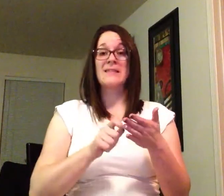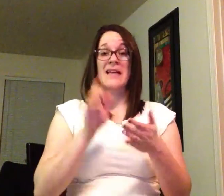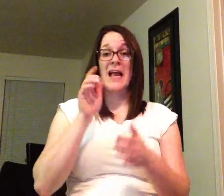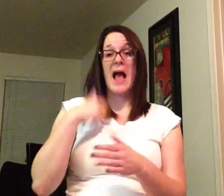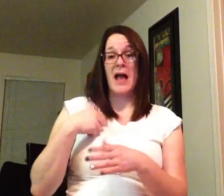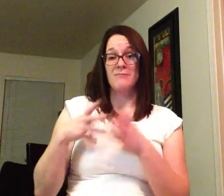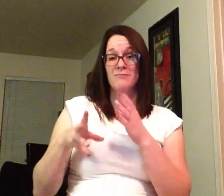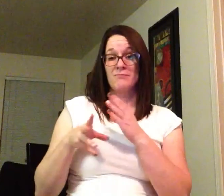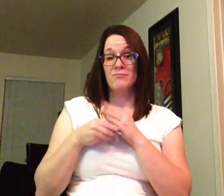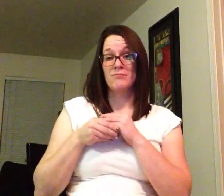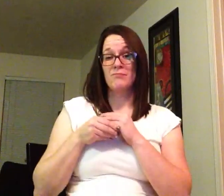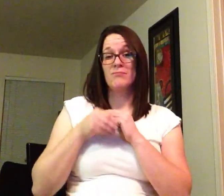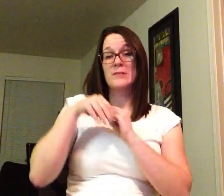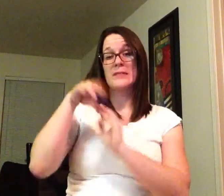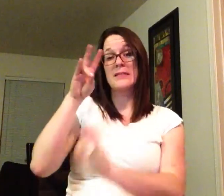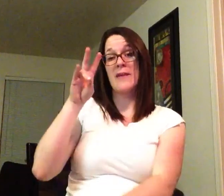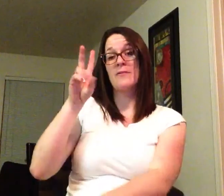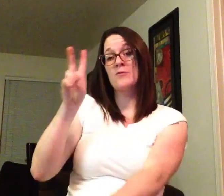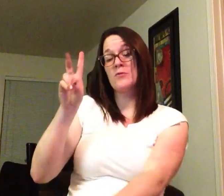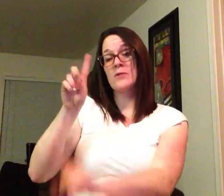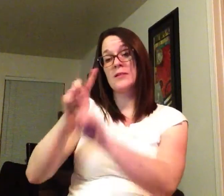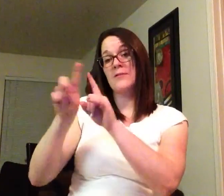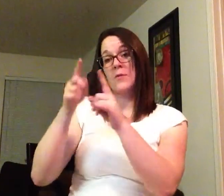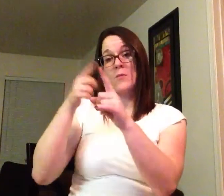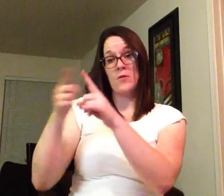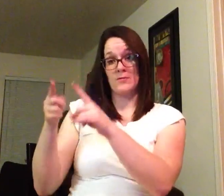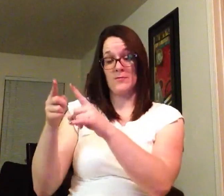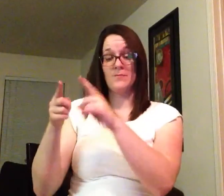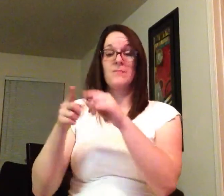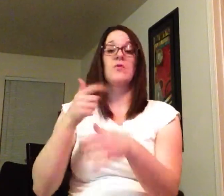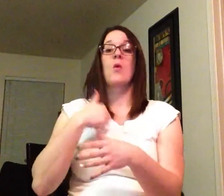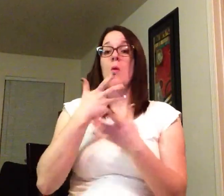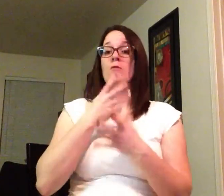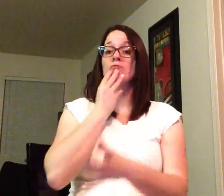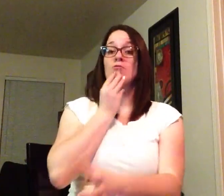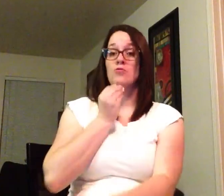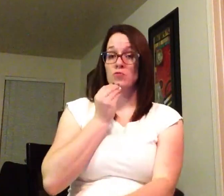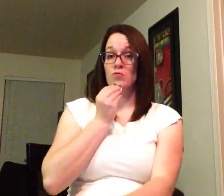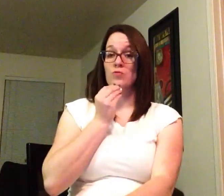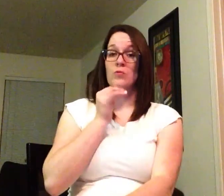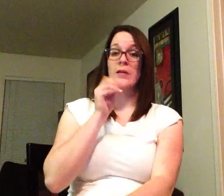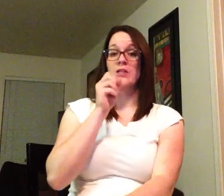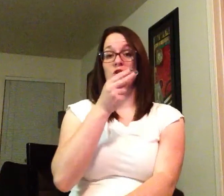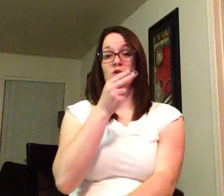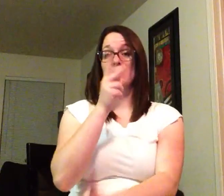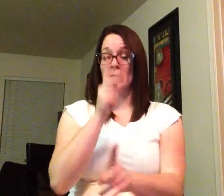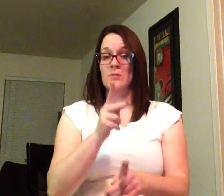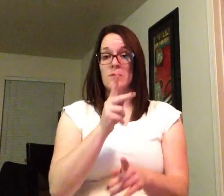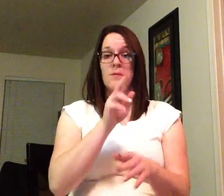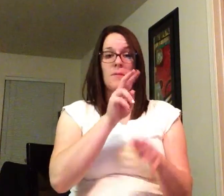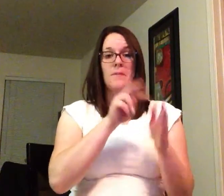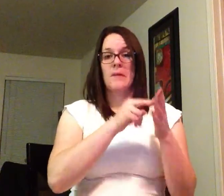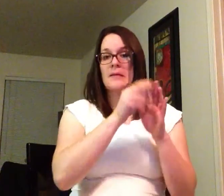data points. I wanted somebody who was Jew-ish, so I was looking for somebody who had the same background and thoughts on our culture,